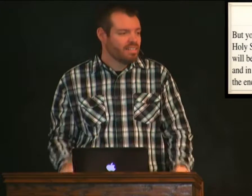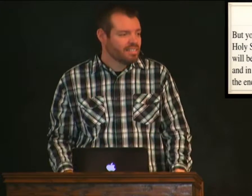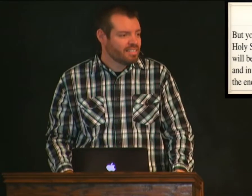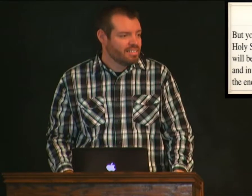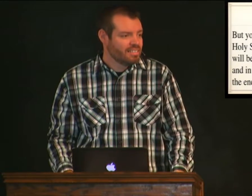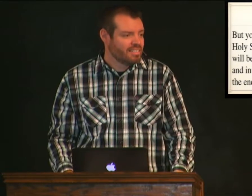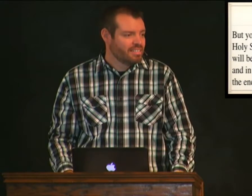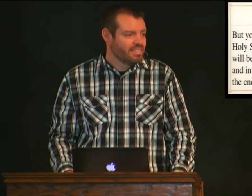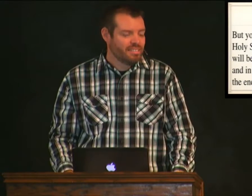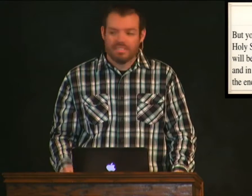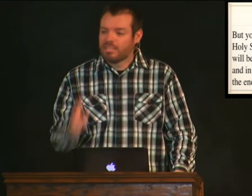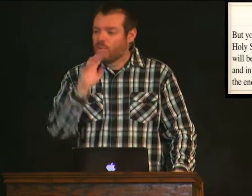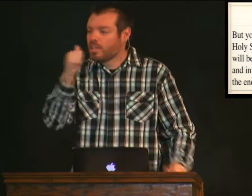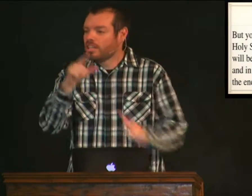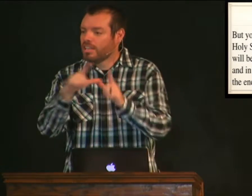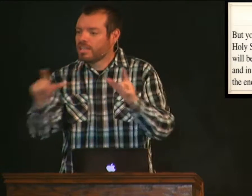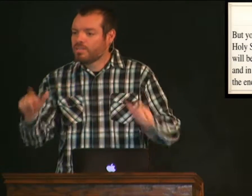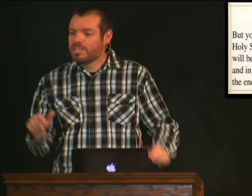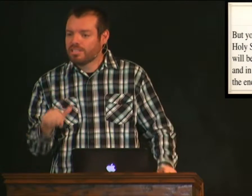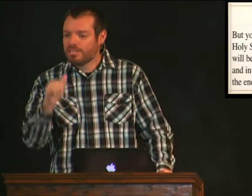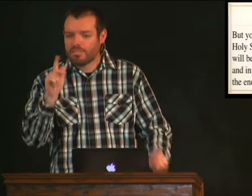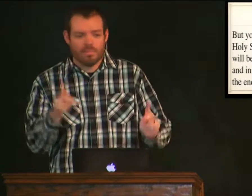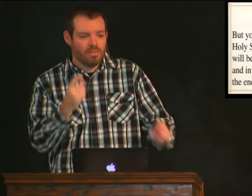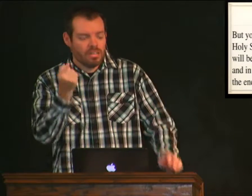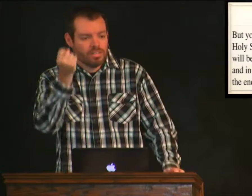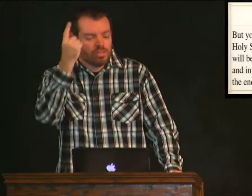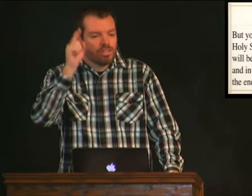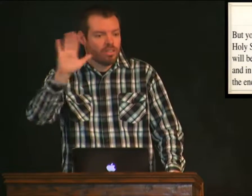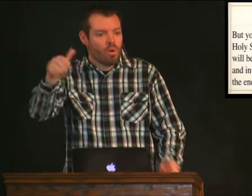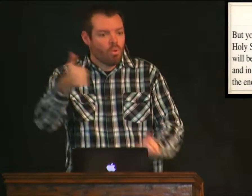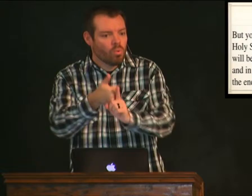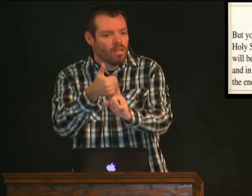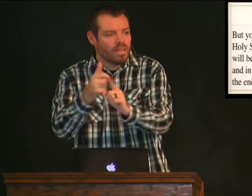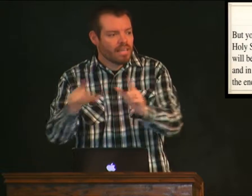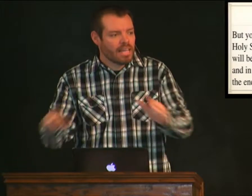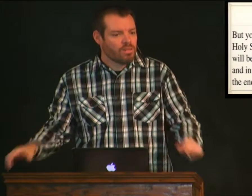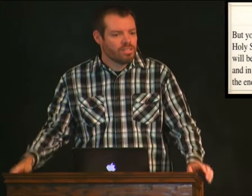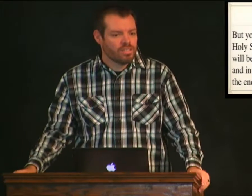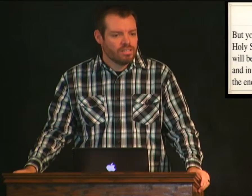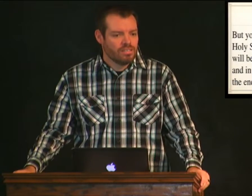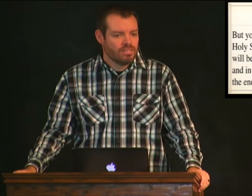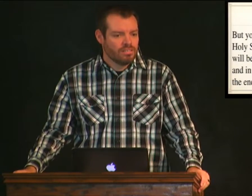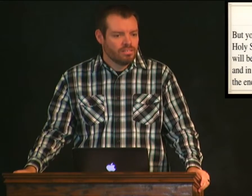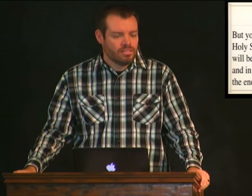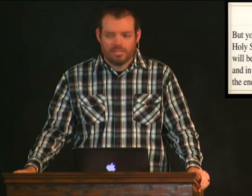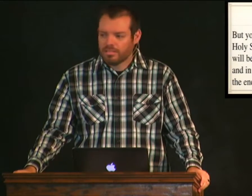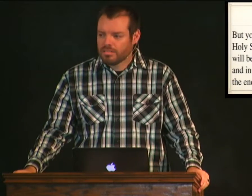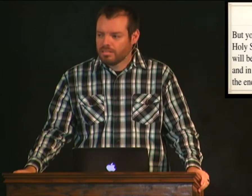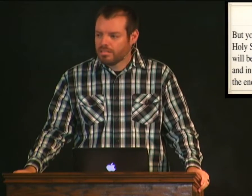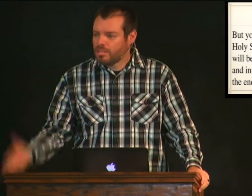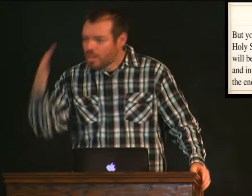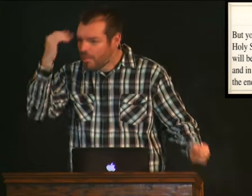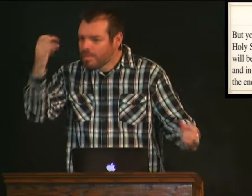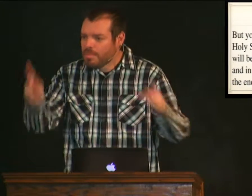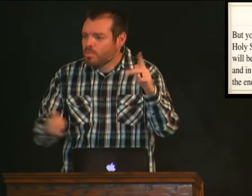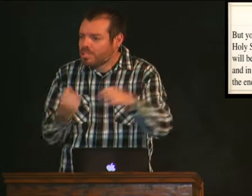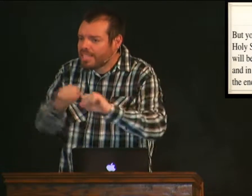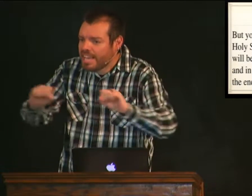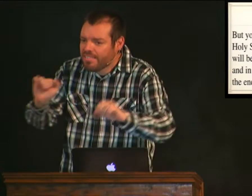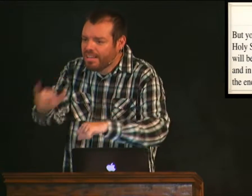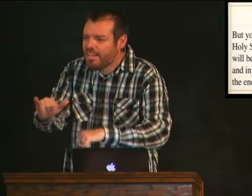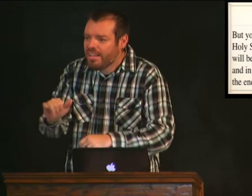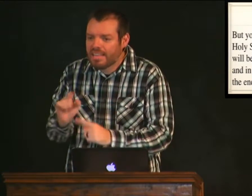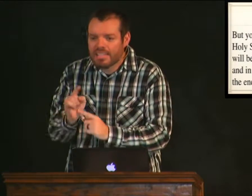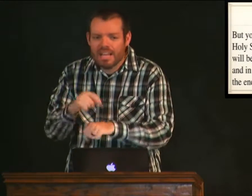Spoke in tongues, spoke in other languages, people understood their own language. You know how many people